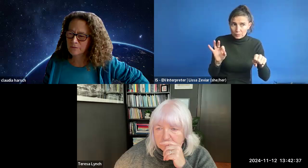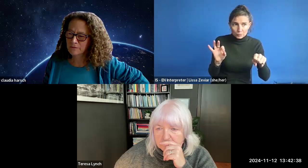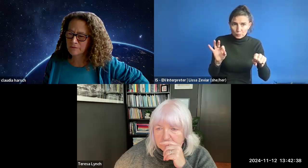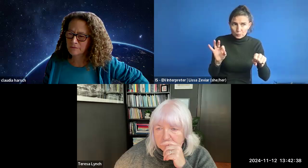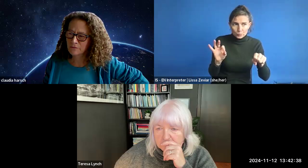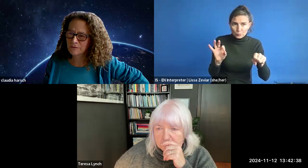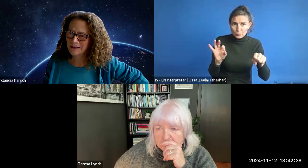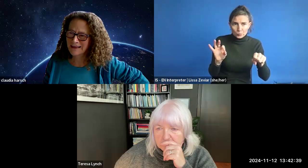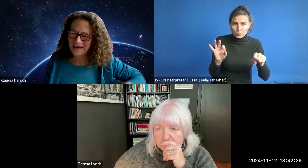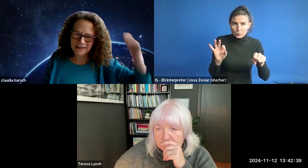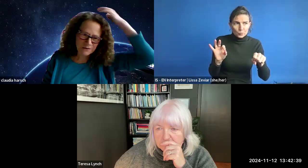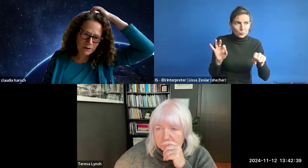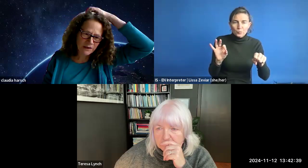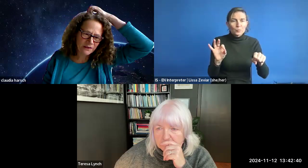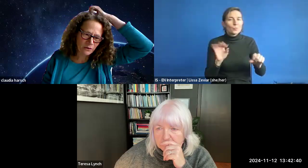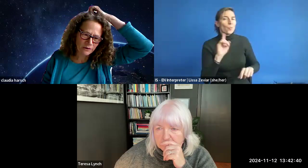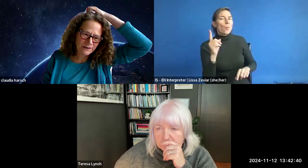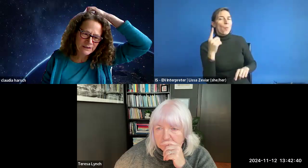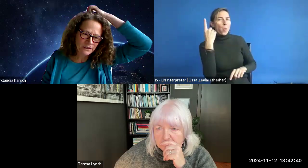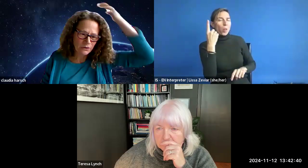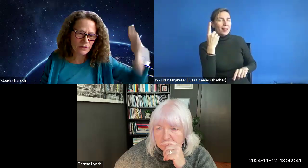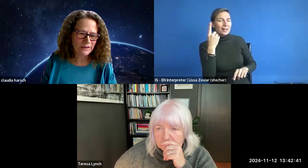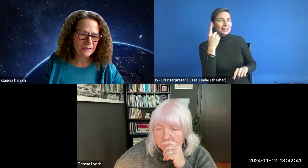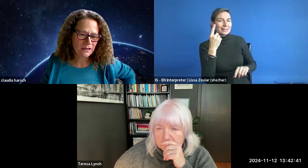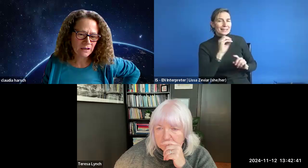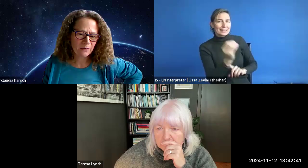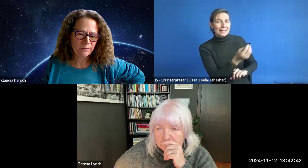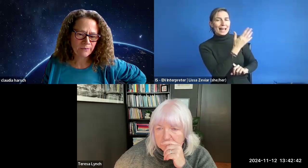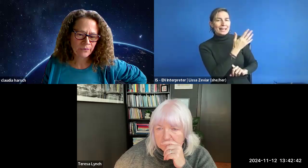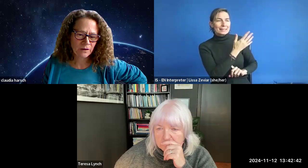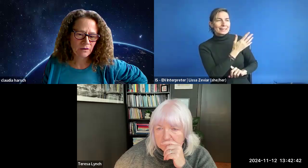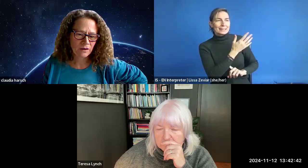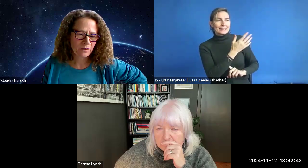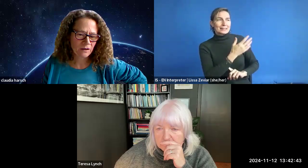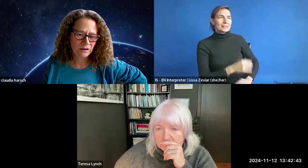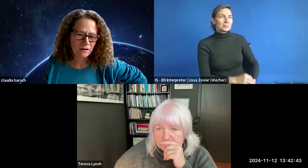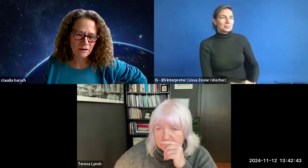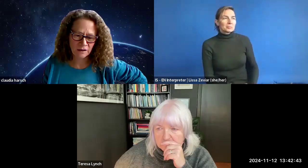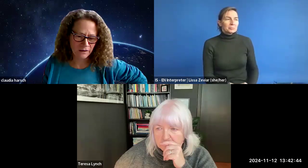Receive the slides, Claudia. That's what I thought. Okay.